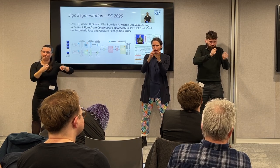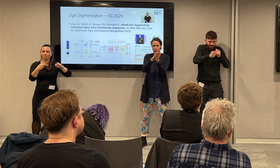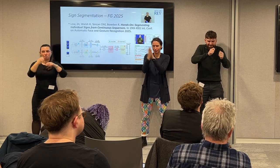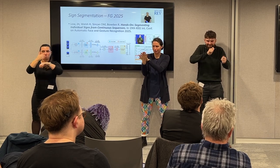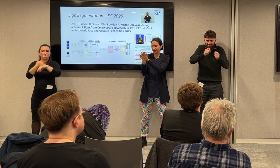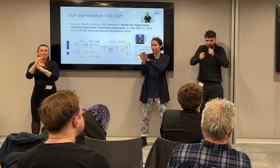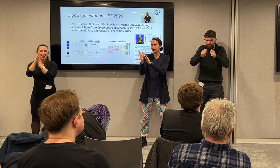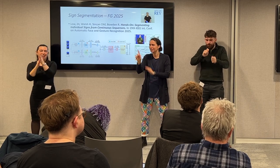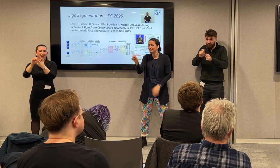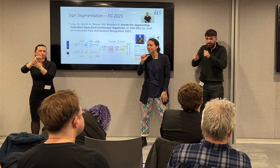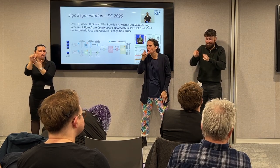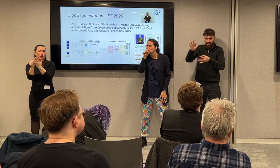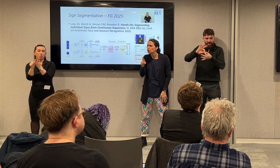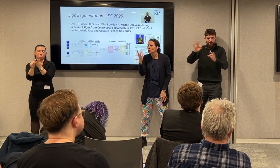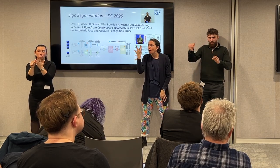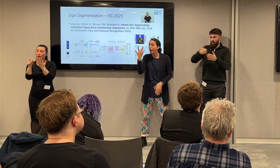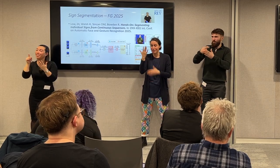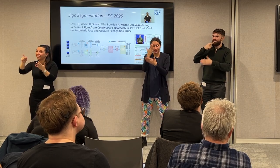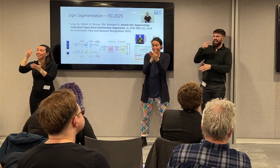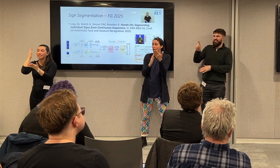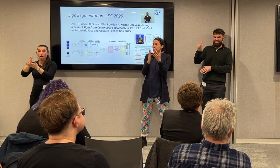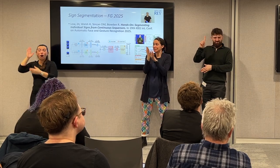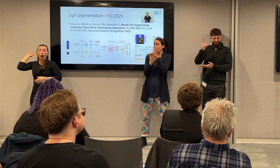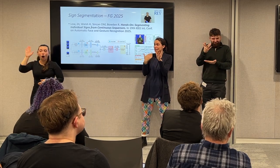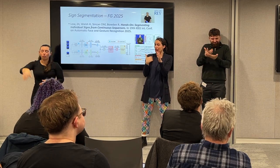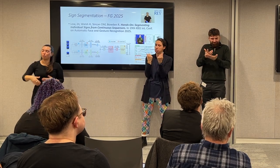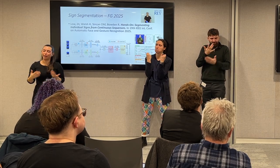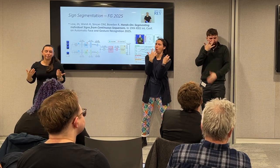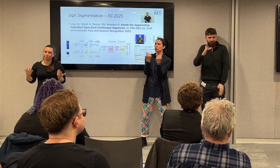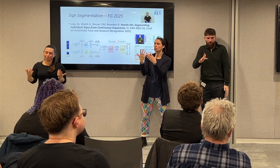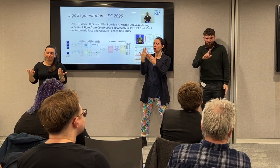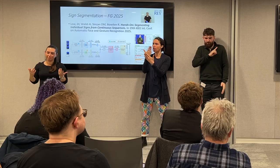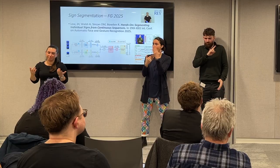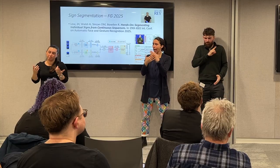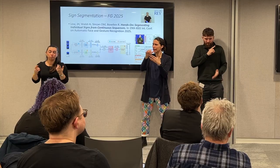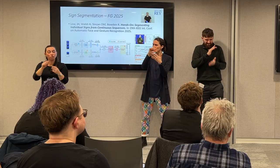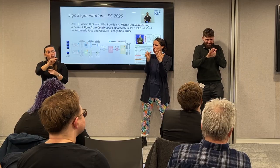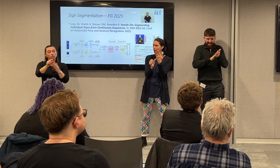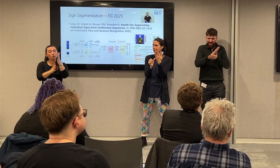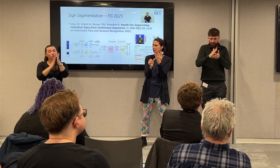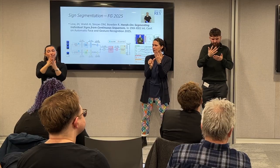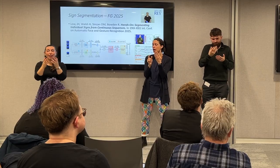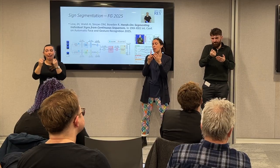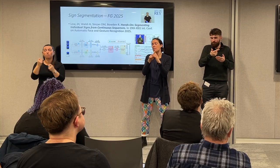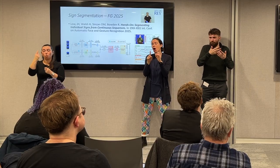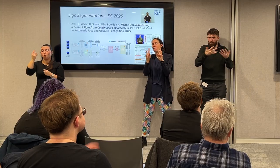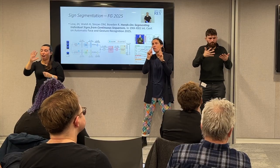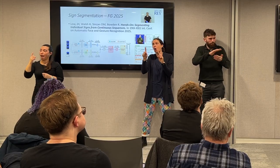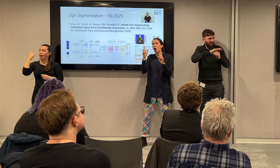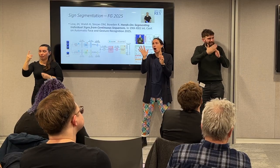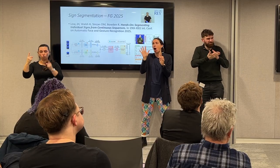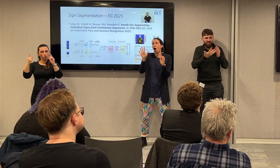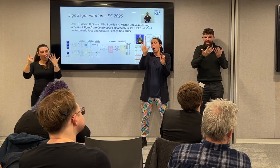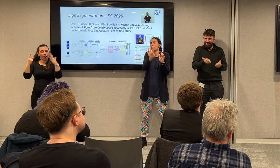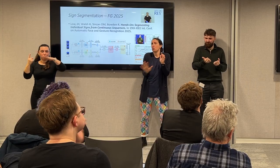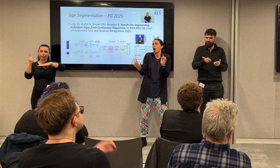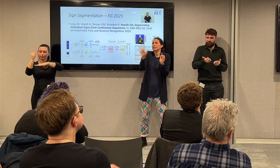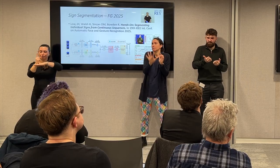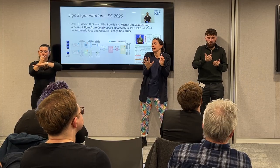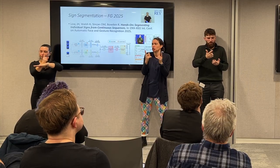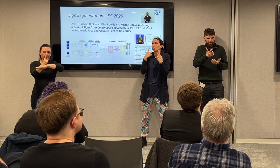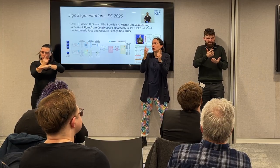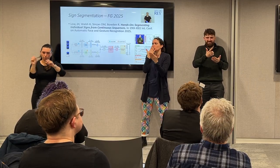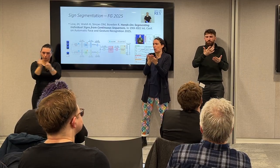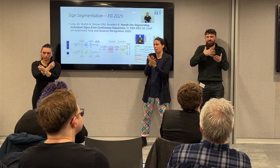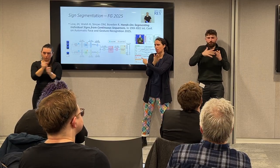It's not true, because some signs have more than one hand shape in, but as a coarse approximation, it works well. So I'll show you the video